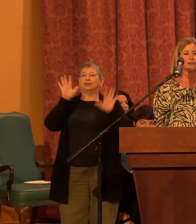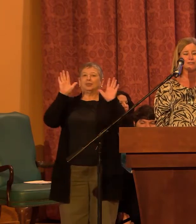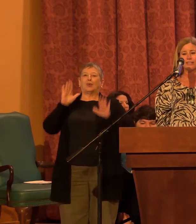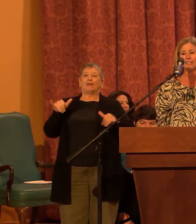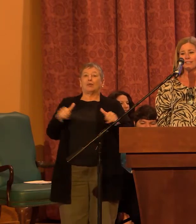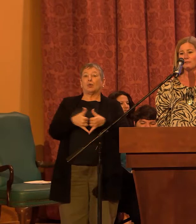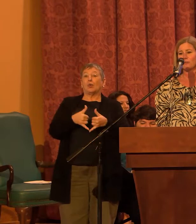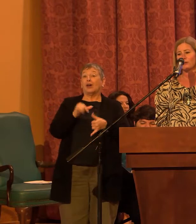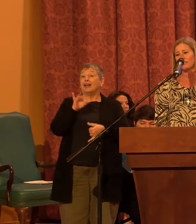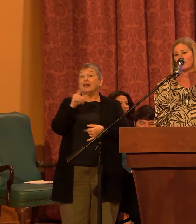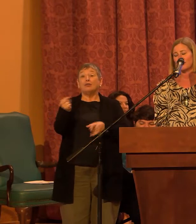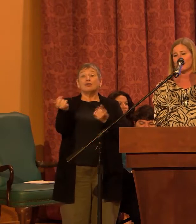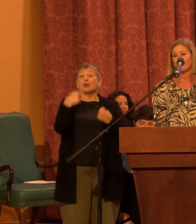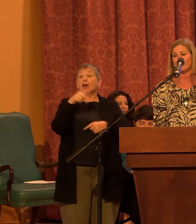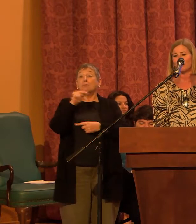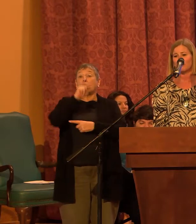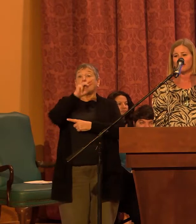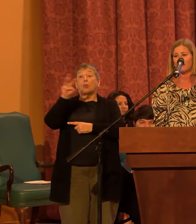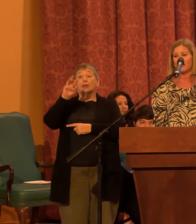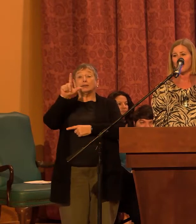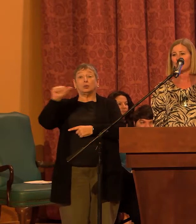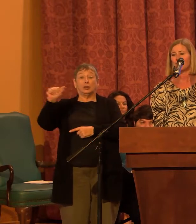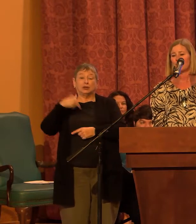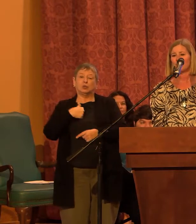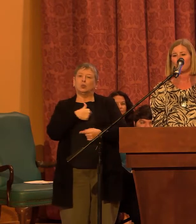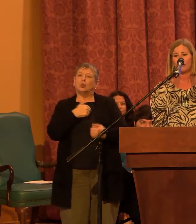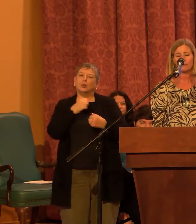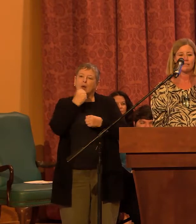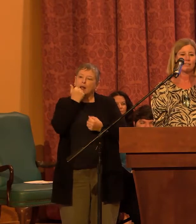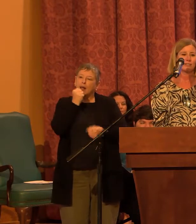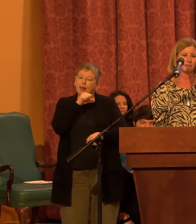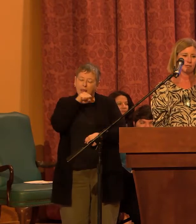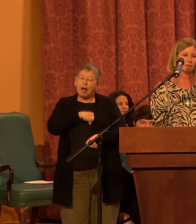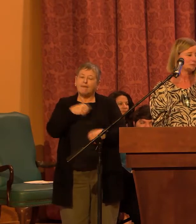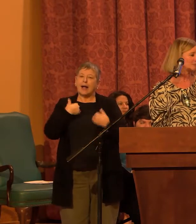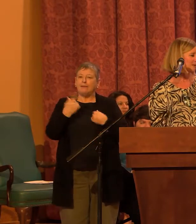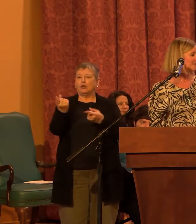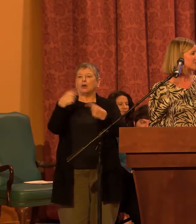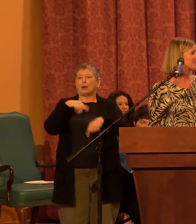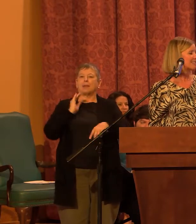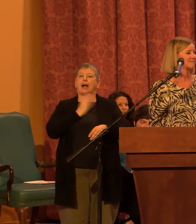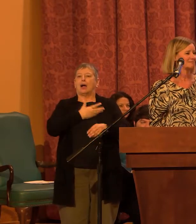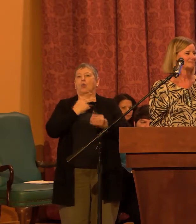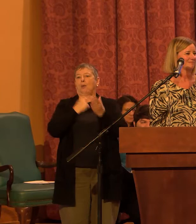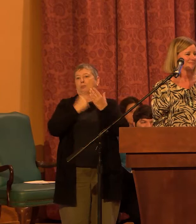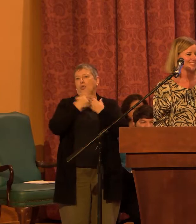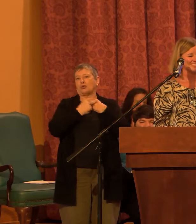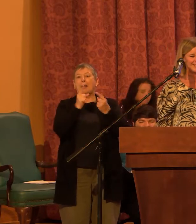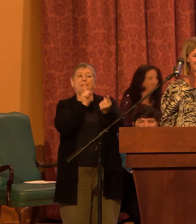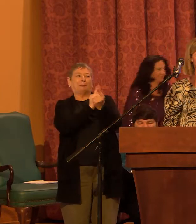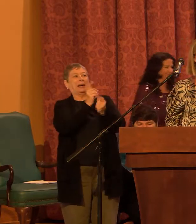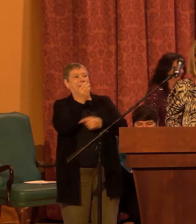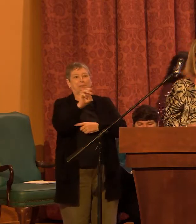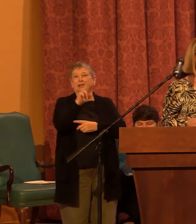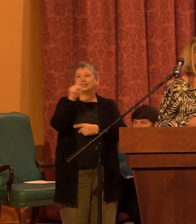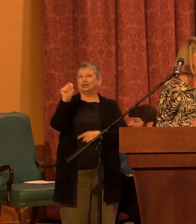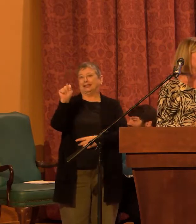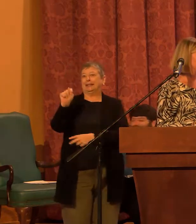award. If you're ever in Northwest Louisiana, we would love to have you to our program to meet Mr. T. Thank